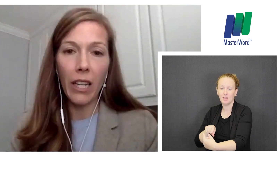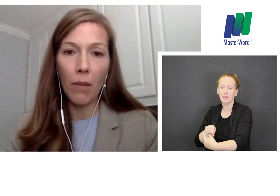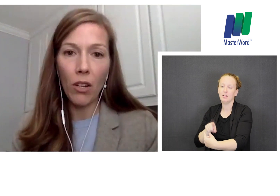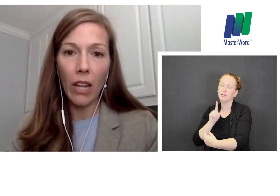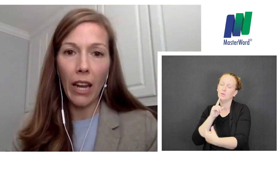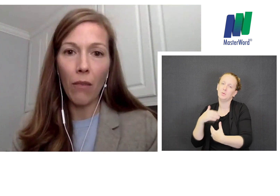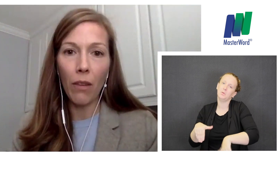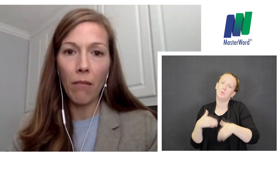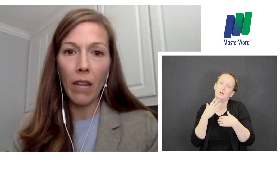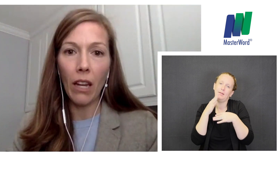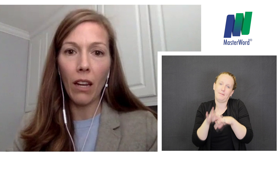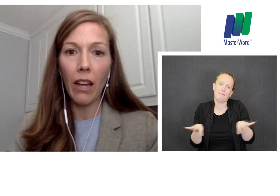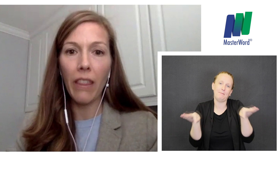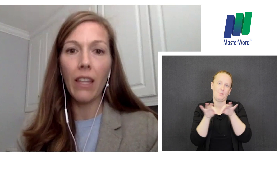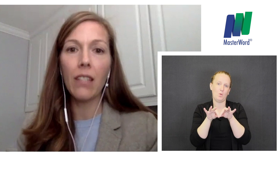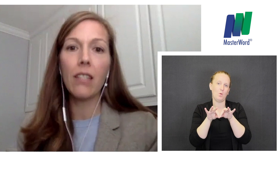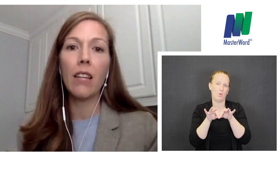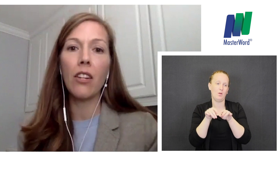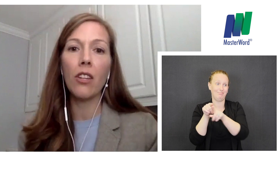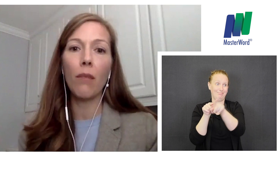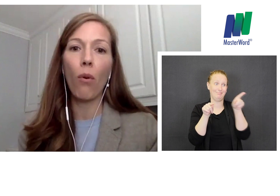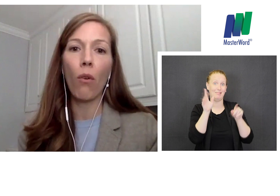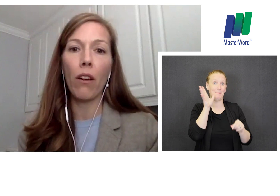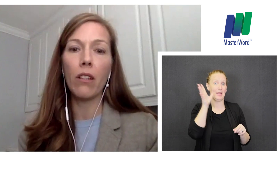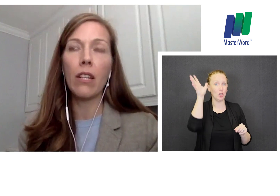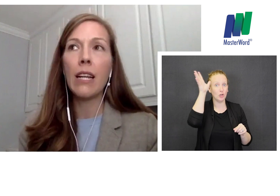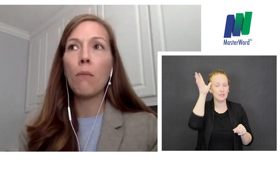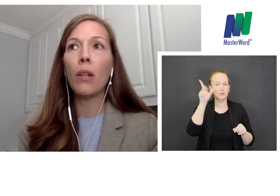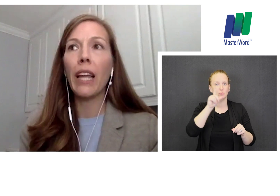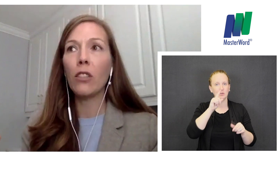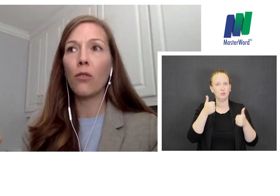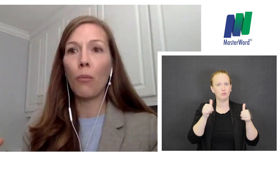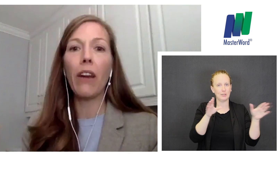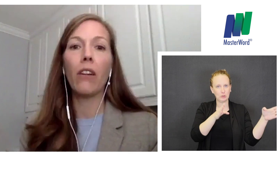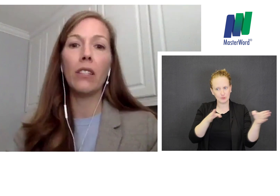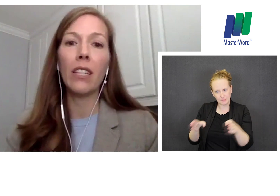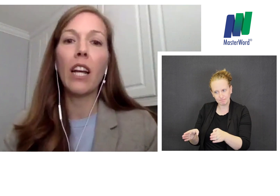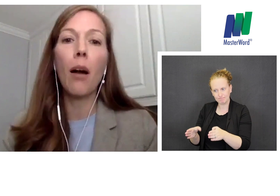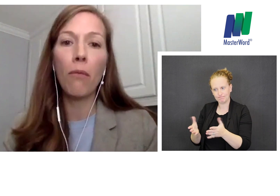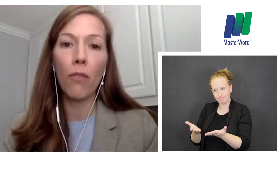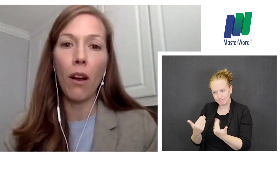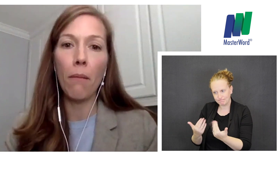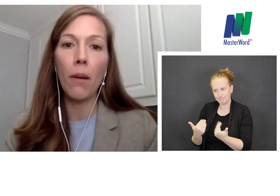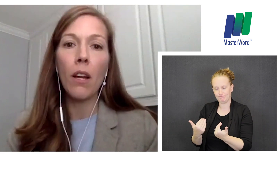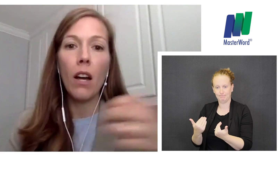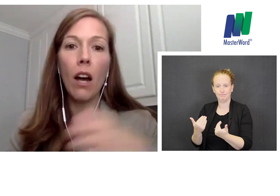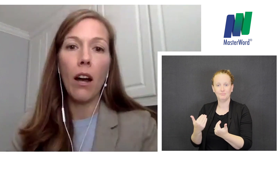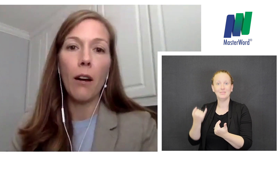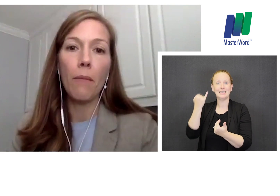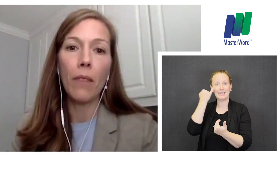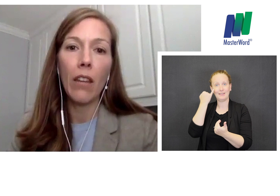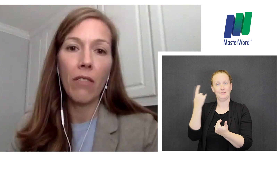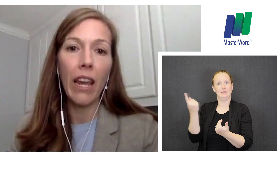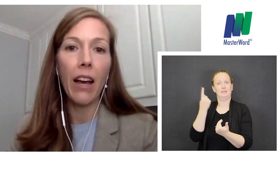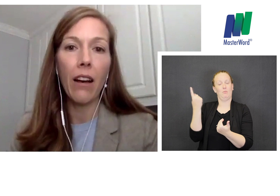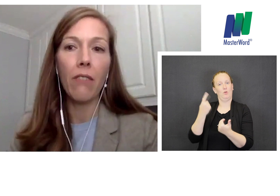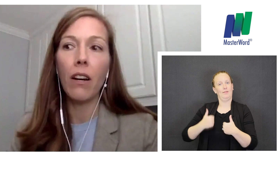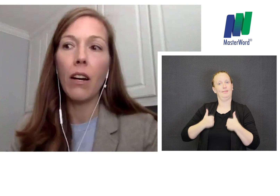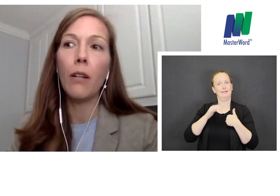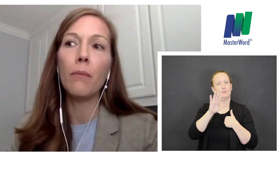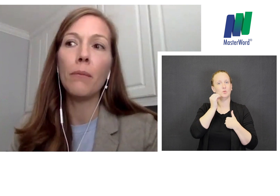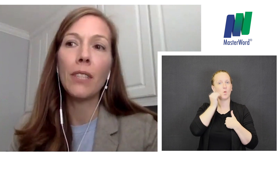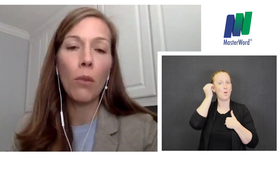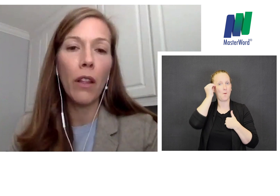trying to communicate with me, I think is such an important place for parents to come from, if they